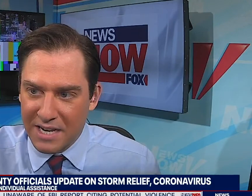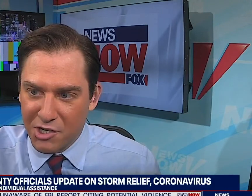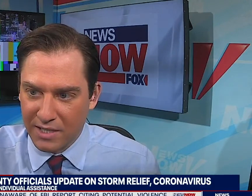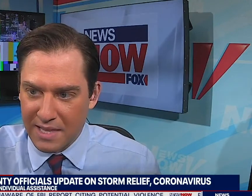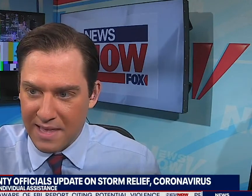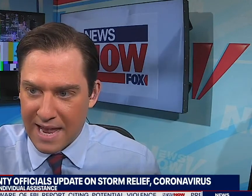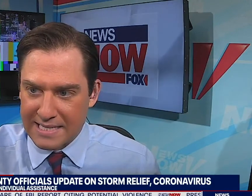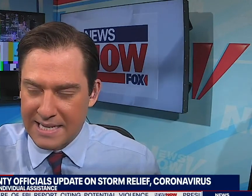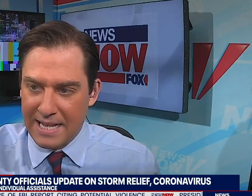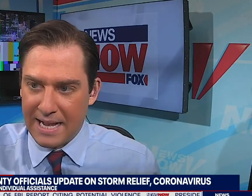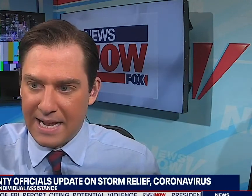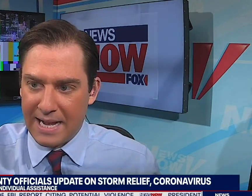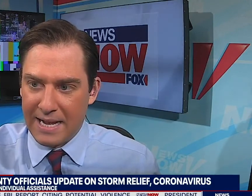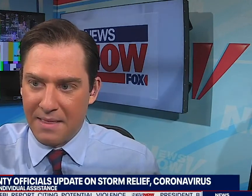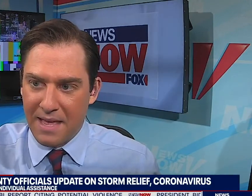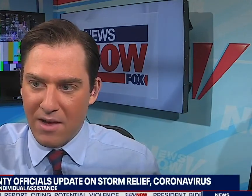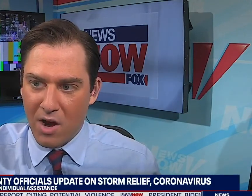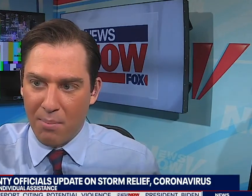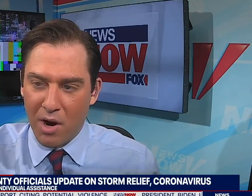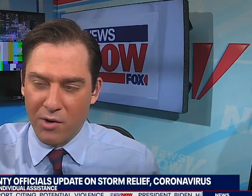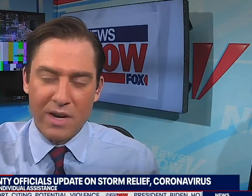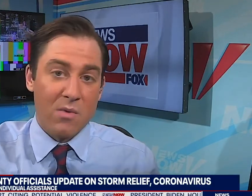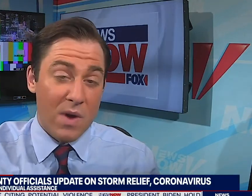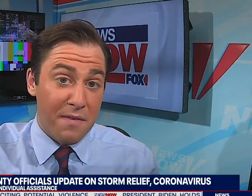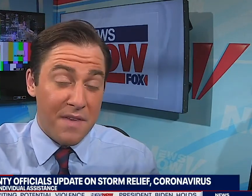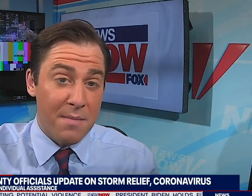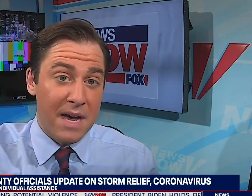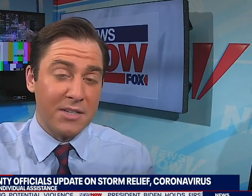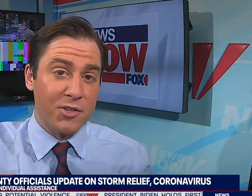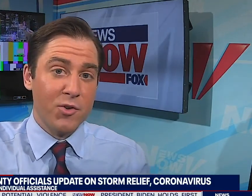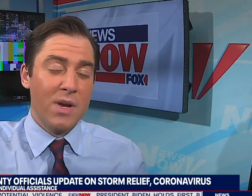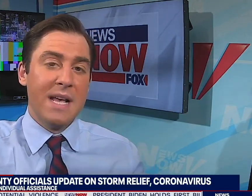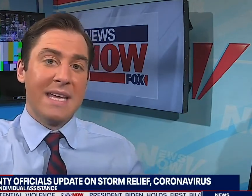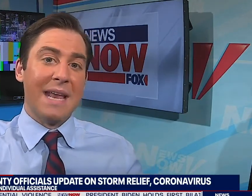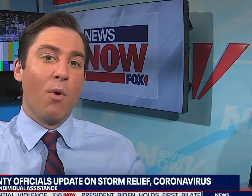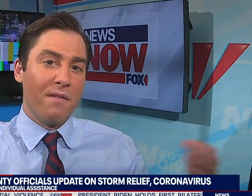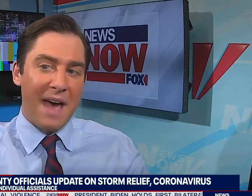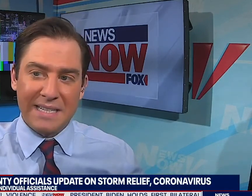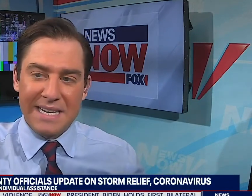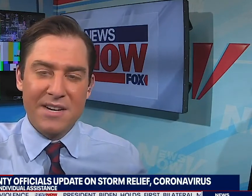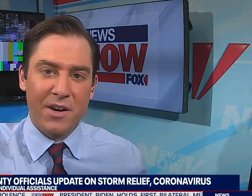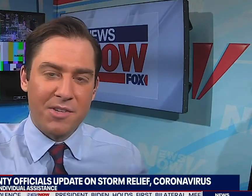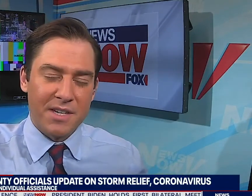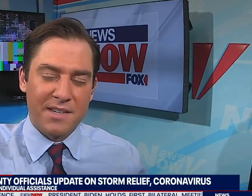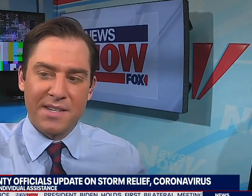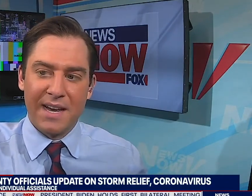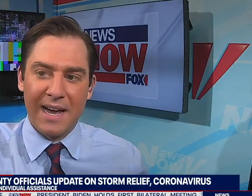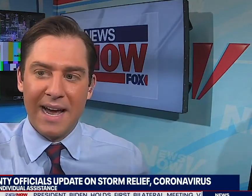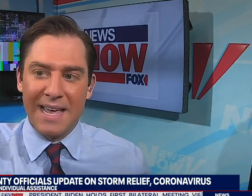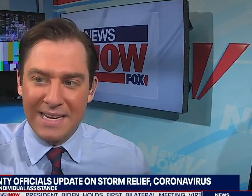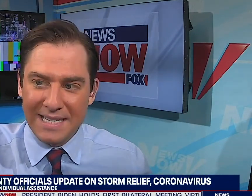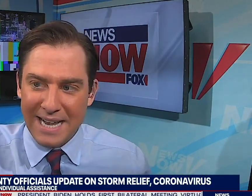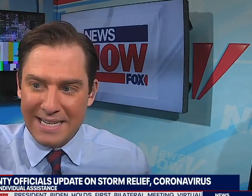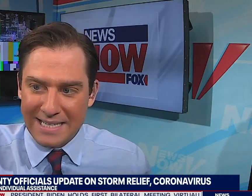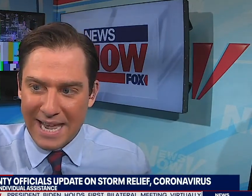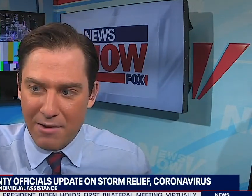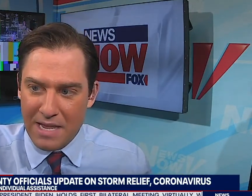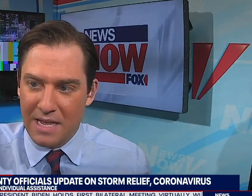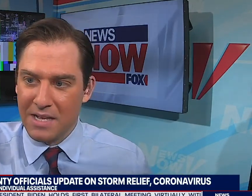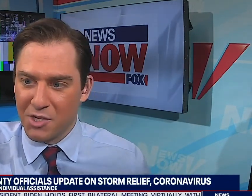the press essentially that uh they are partnering with FEMA to get more vaccine doses uh